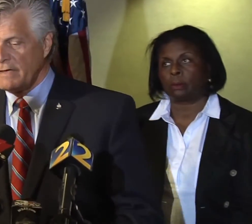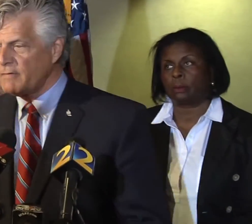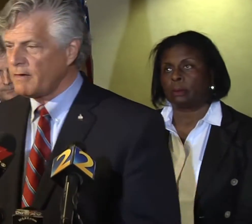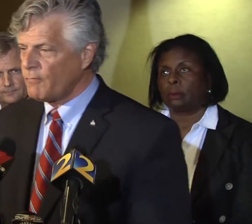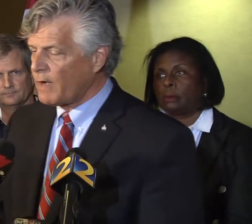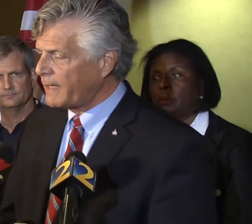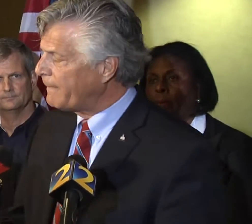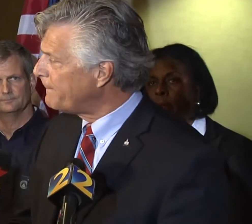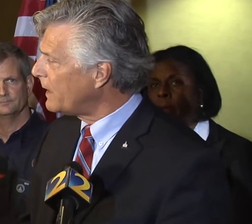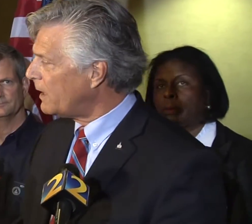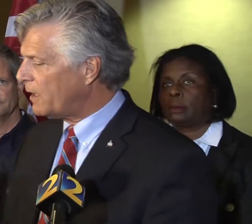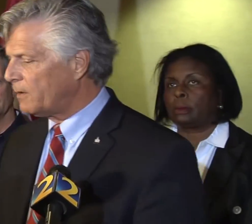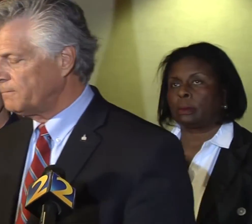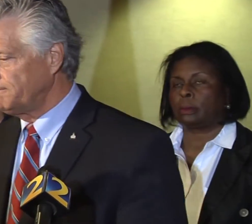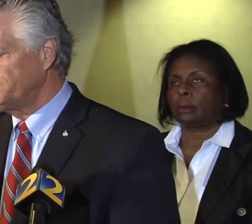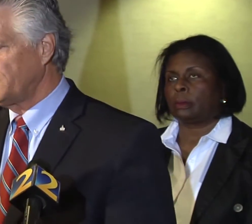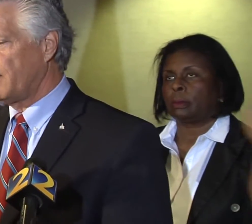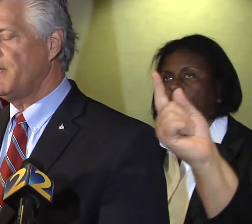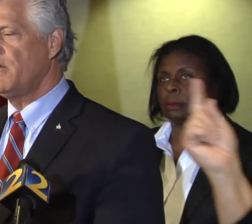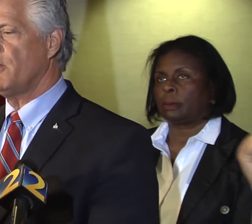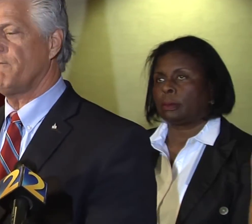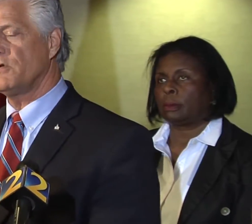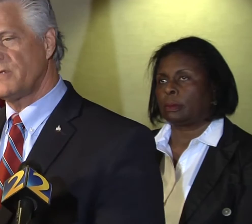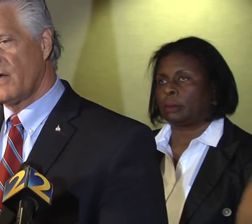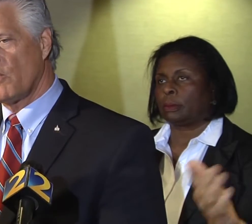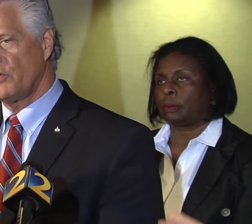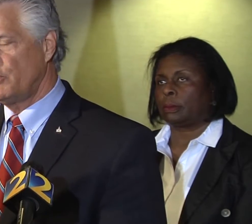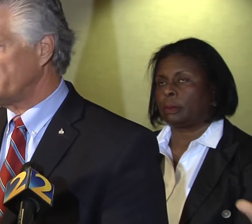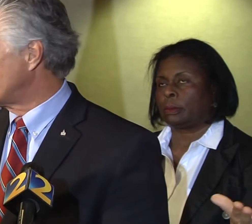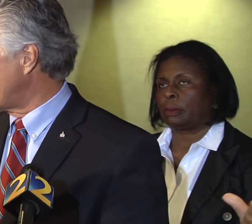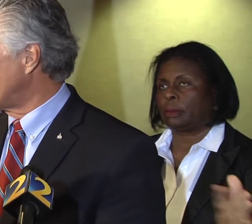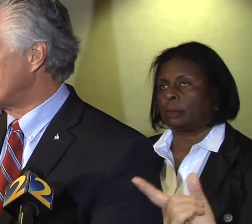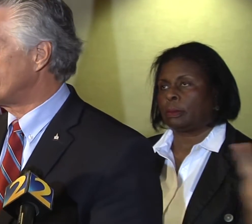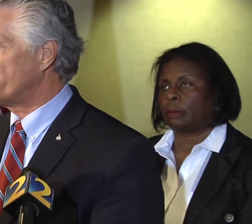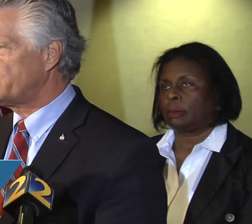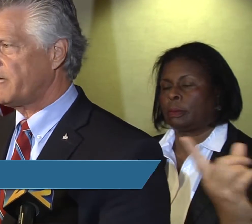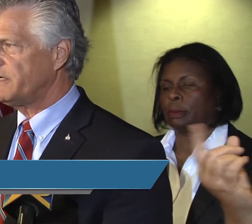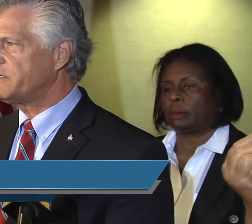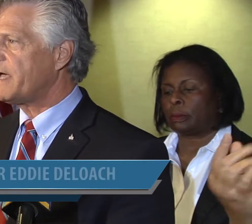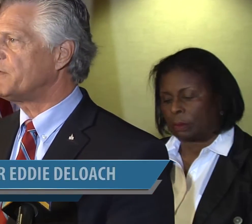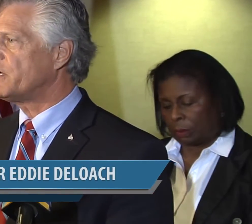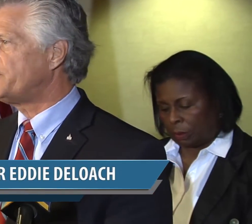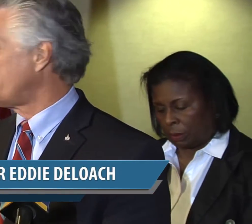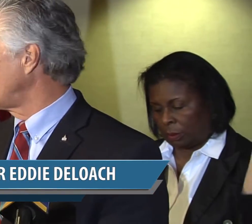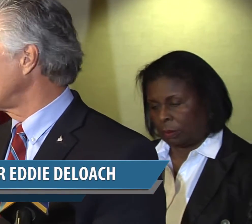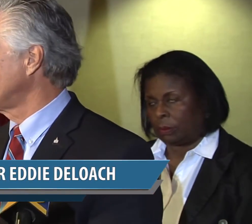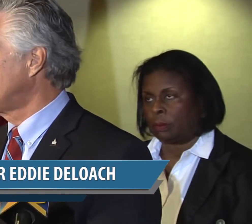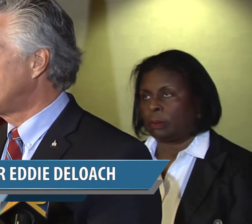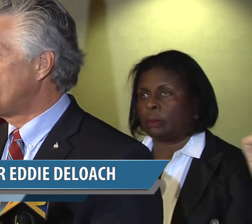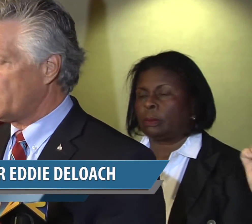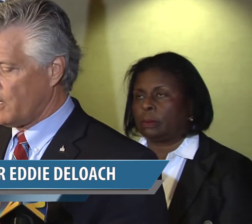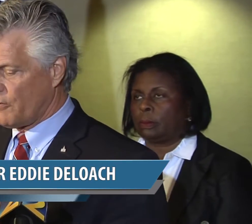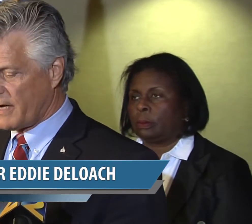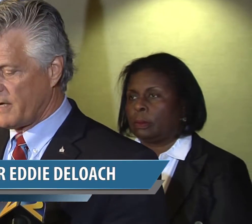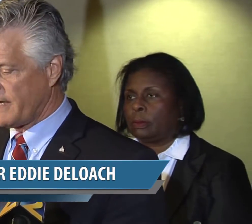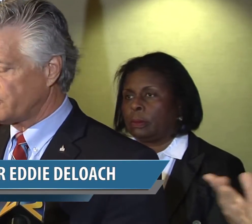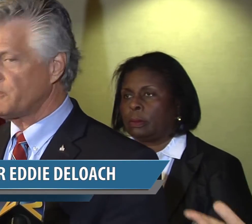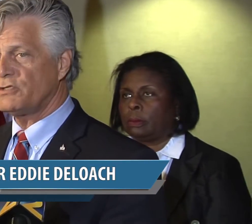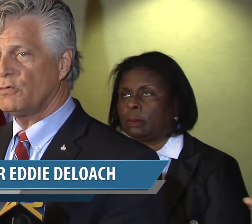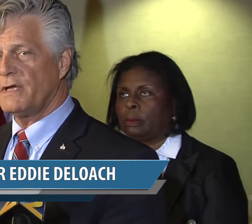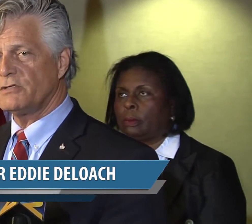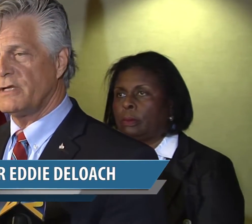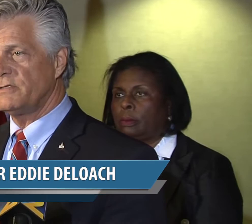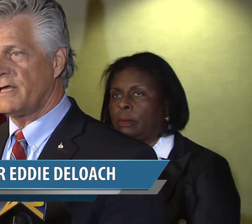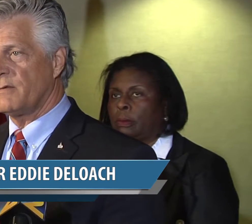Appreciate it. Good evening, everybody. I'm here. First thing I want to do is thank the governor for taking the time to come down here, recognize